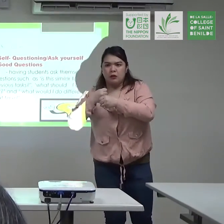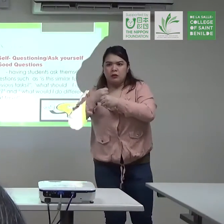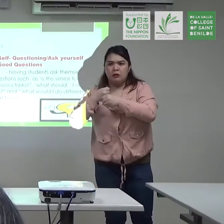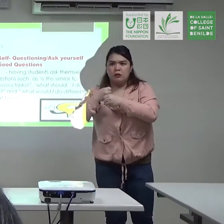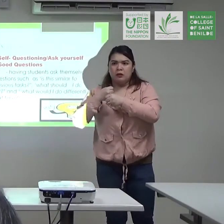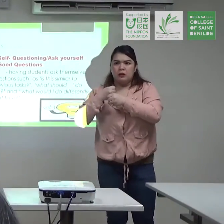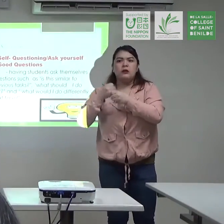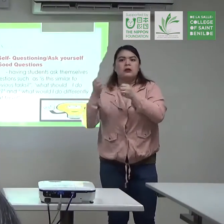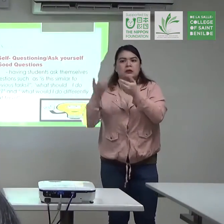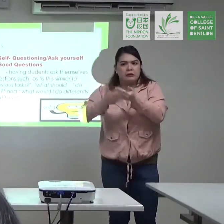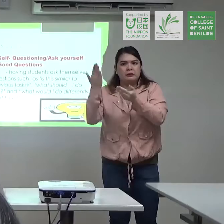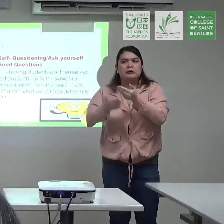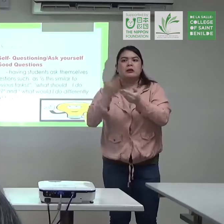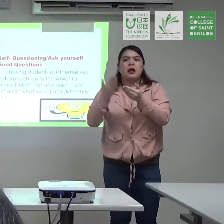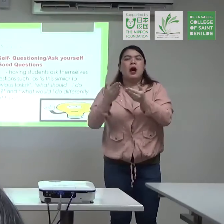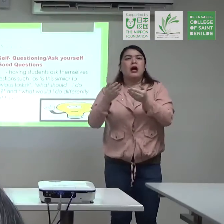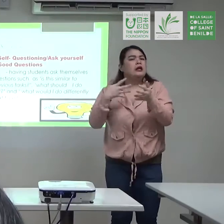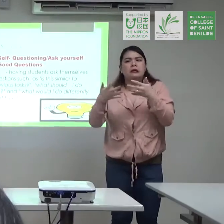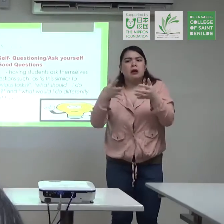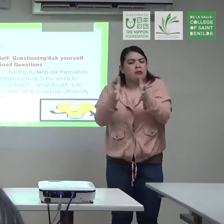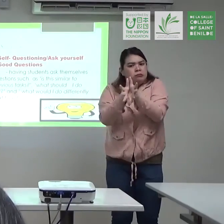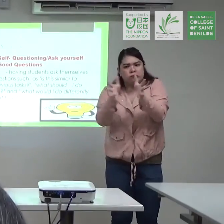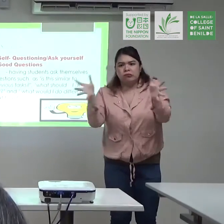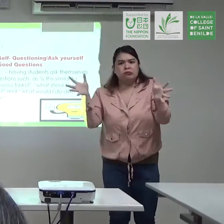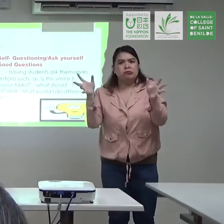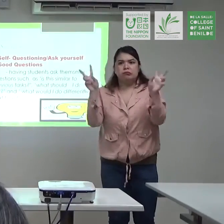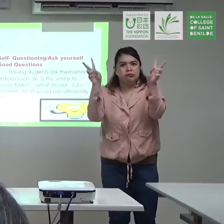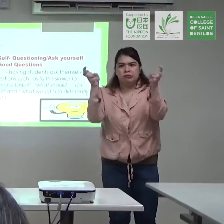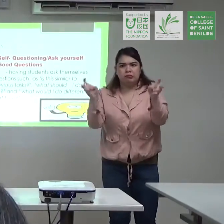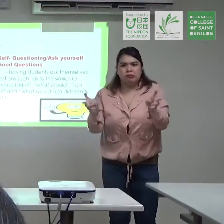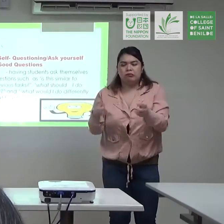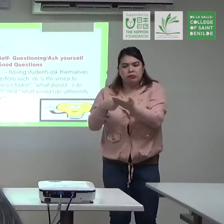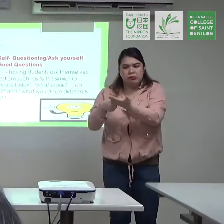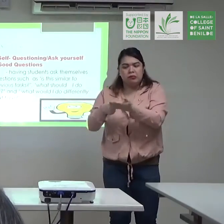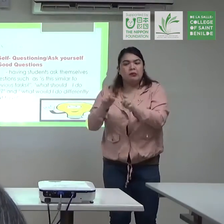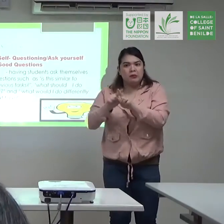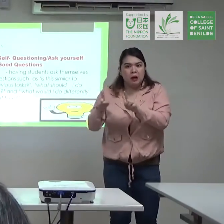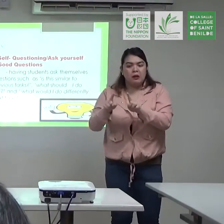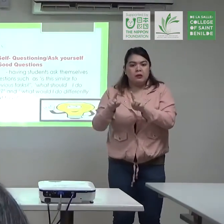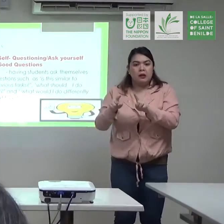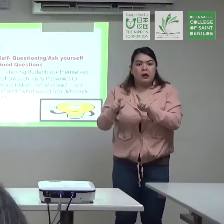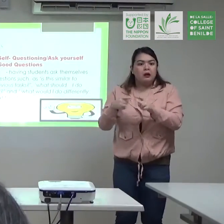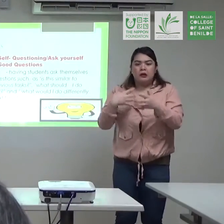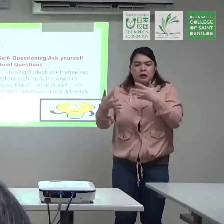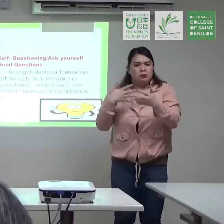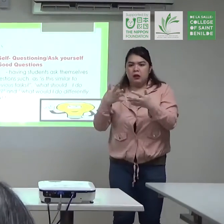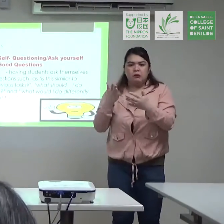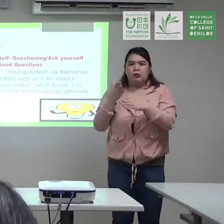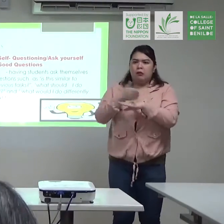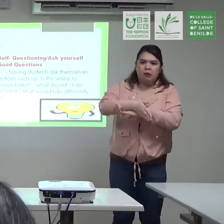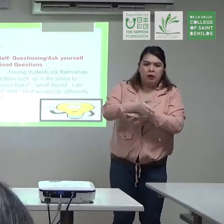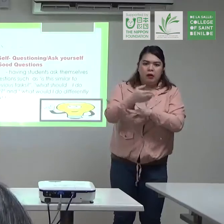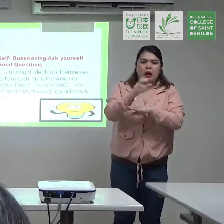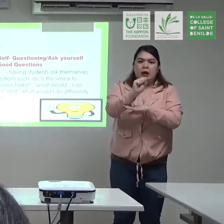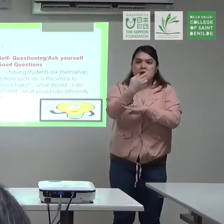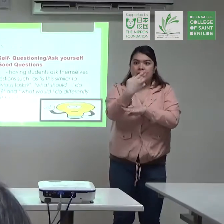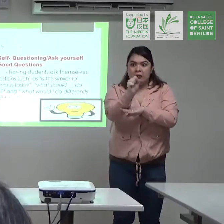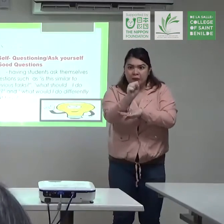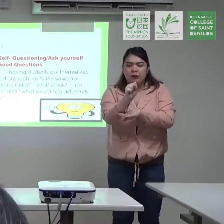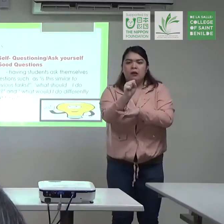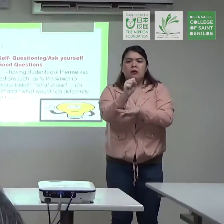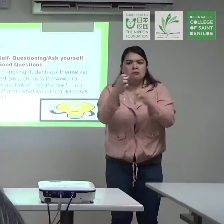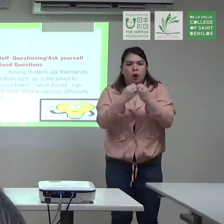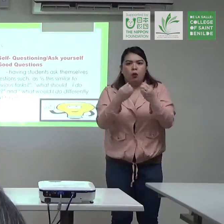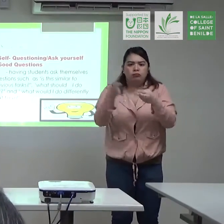more complex thing until he goes to senior high school. That will be more complicated and